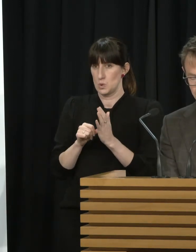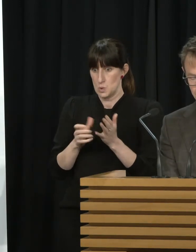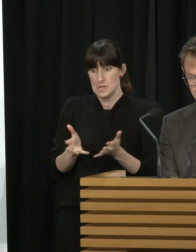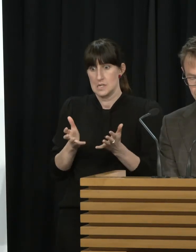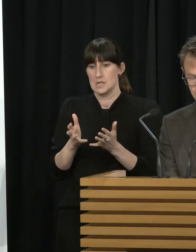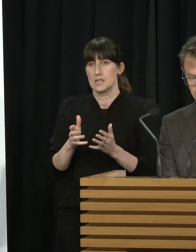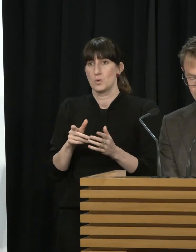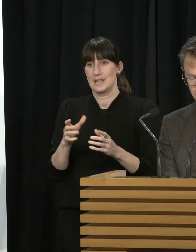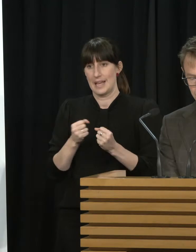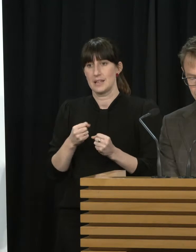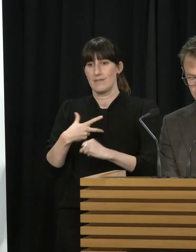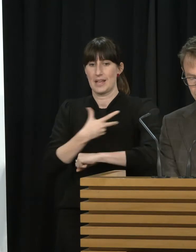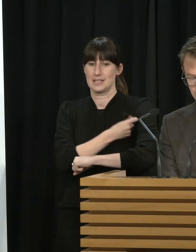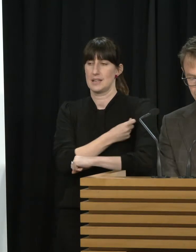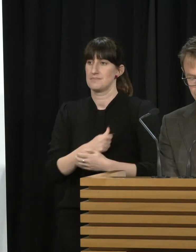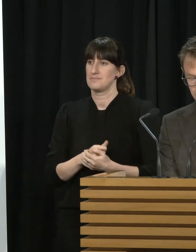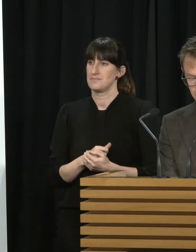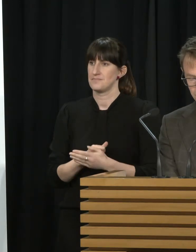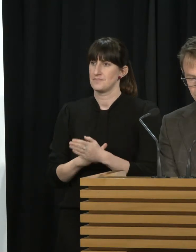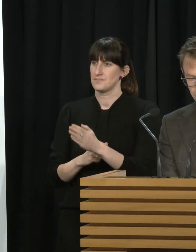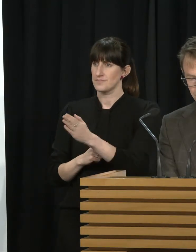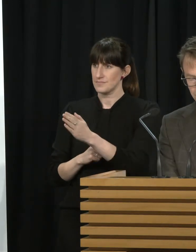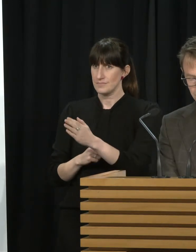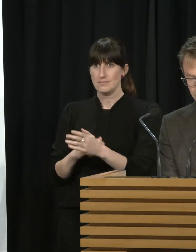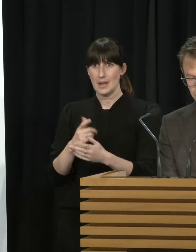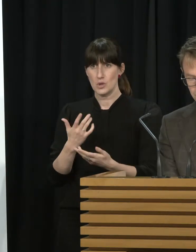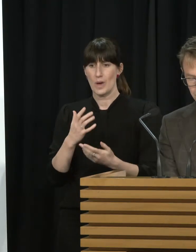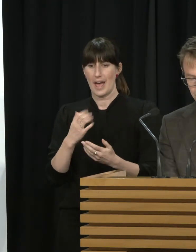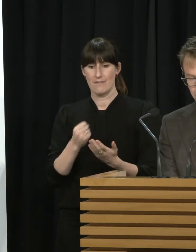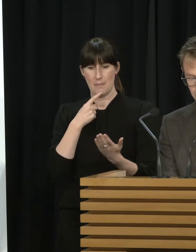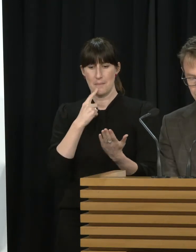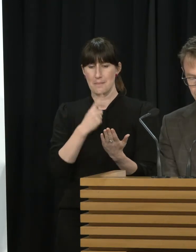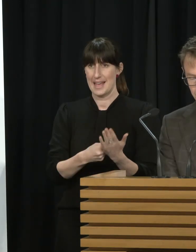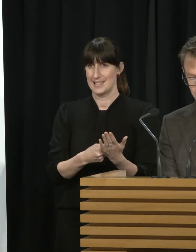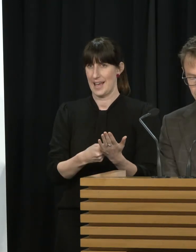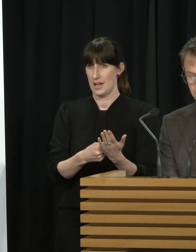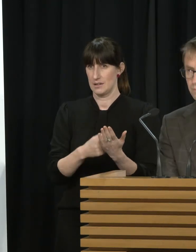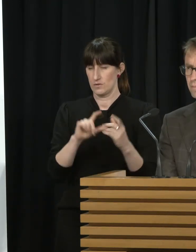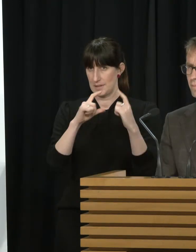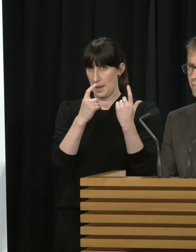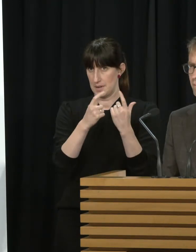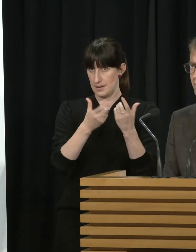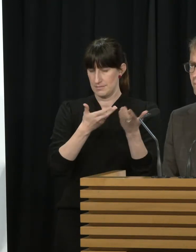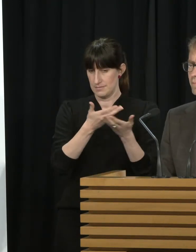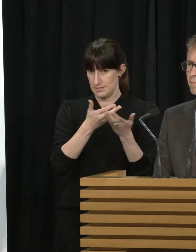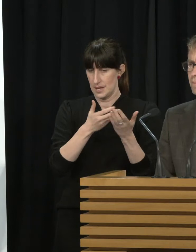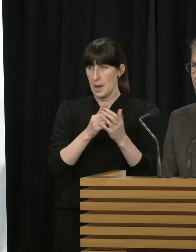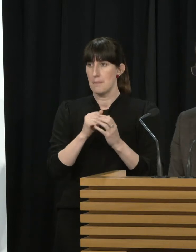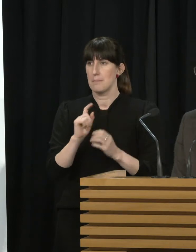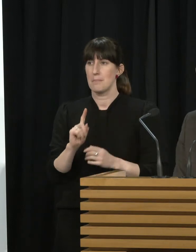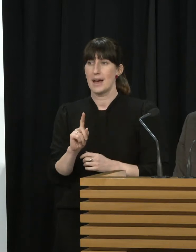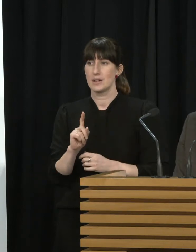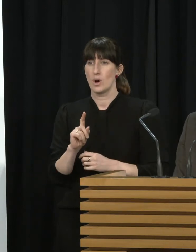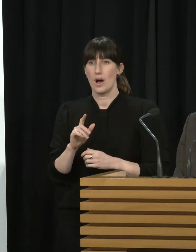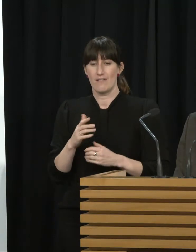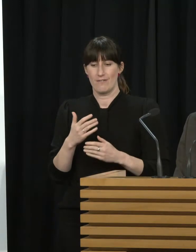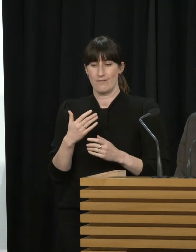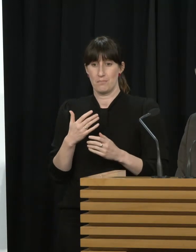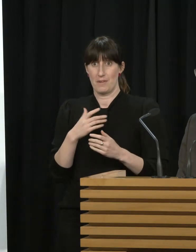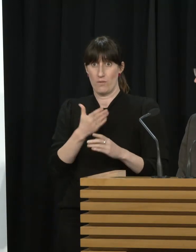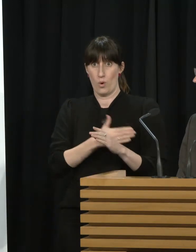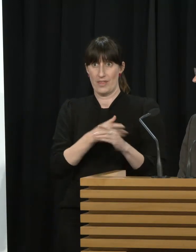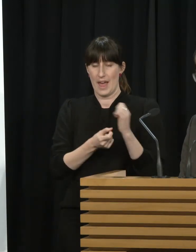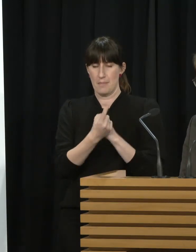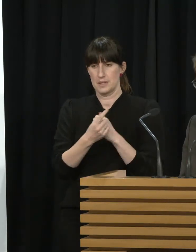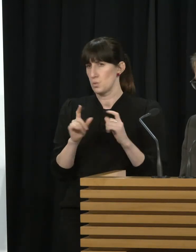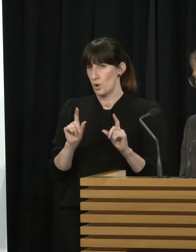And outside of the mandate that you've obviously put in place, which is still a little way off, what conversations or what can you do, I guess, with those private